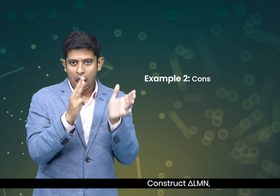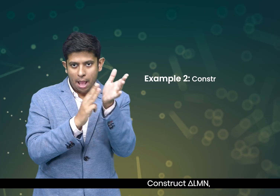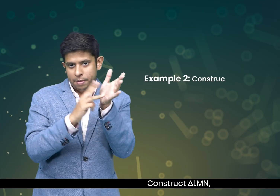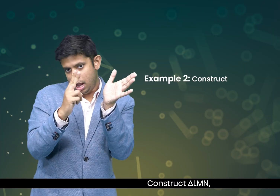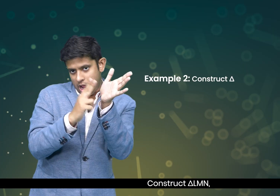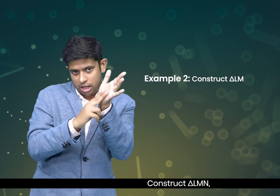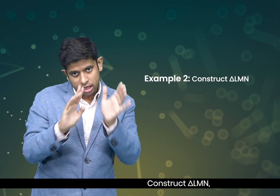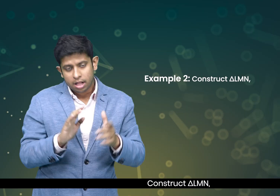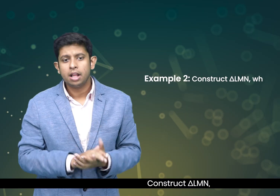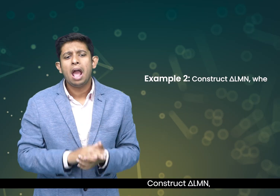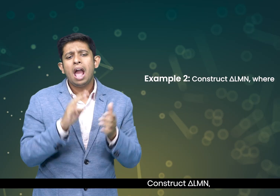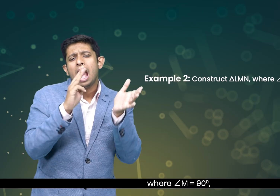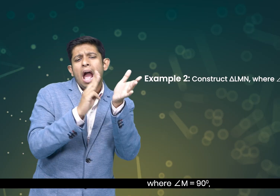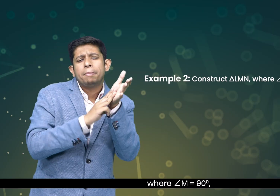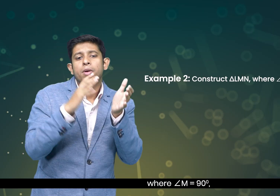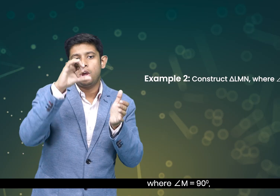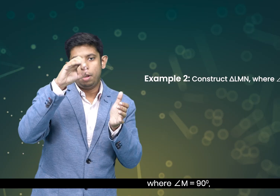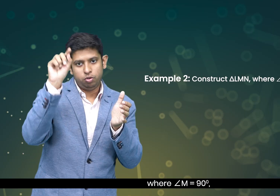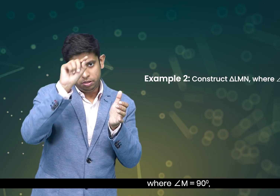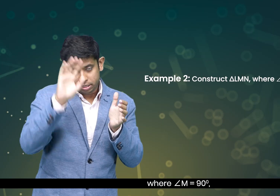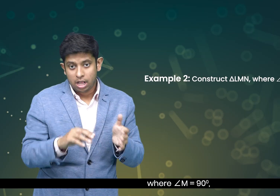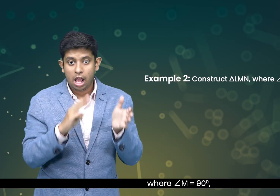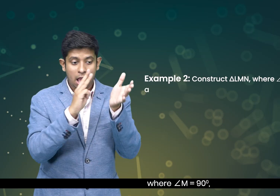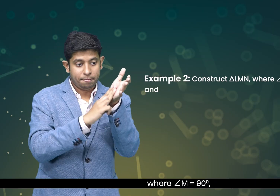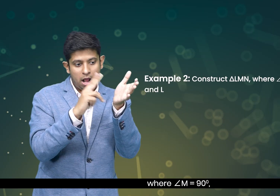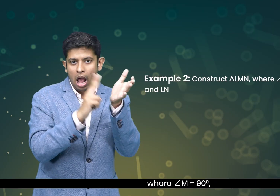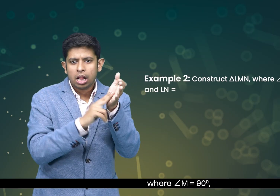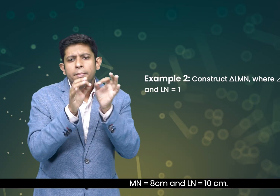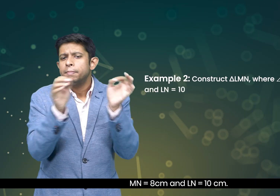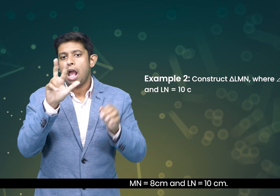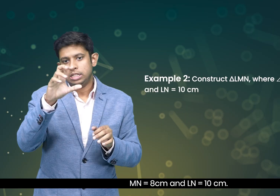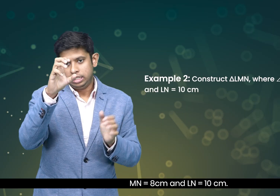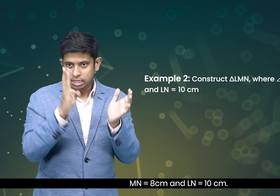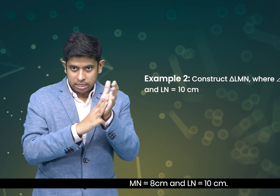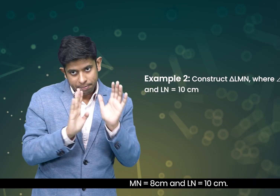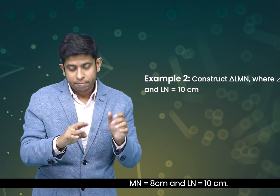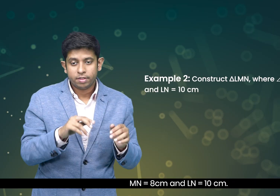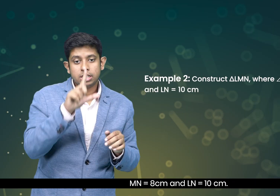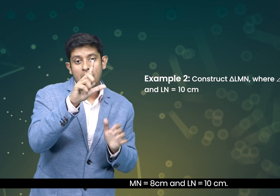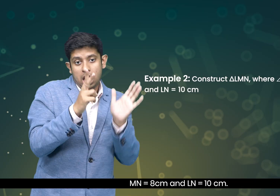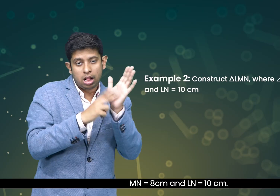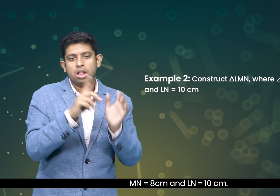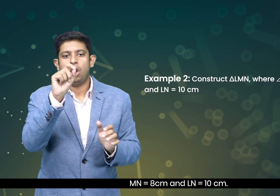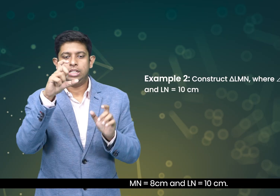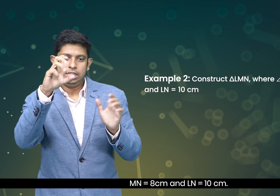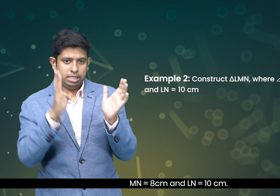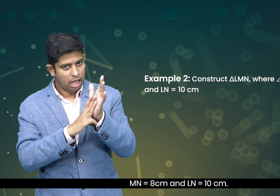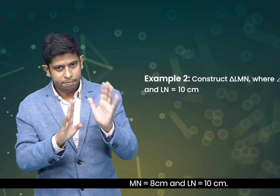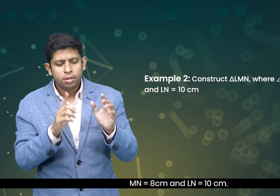Construct triangle LMN where angle M is equal to 90 degrees, MN is equal to 8 cm and LN is equal to 10